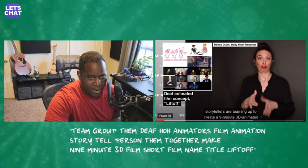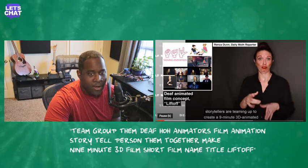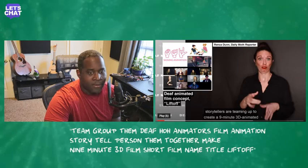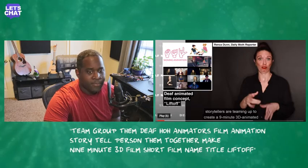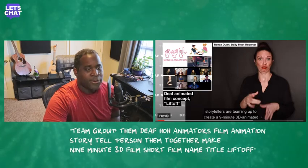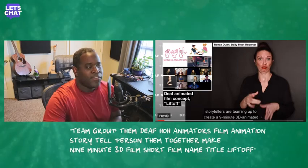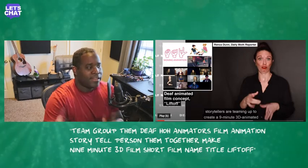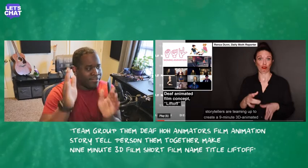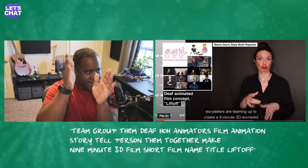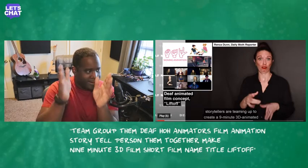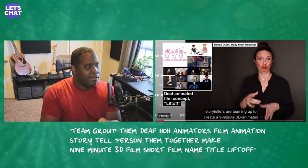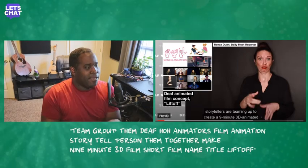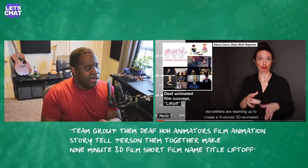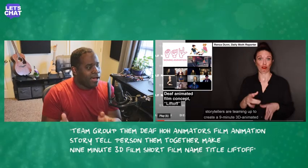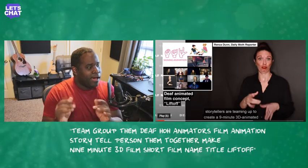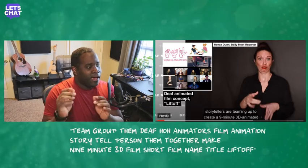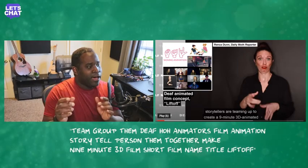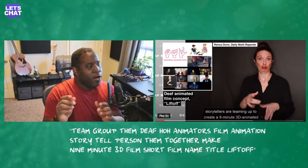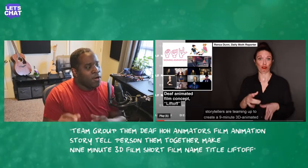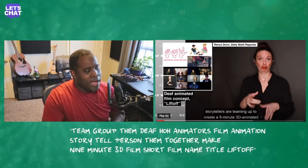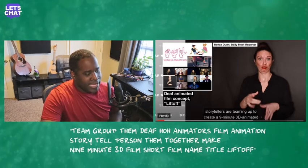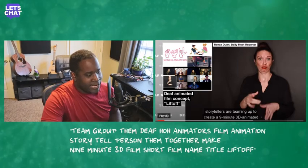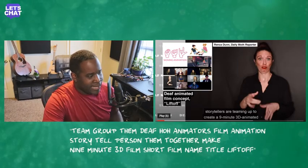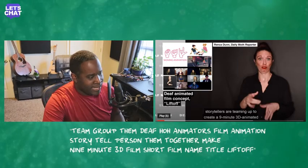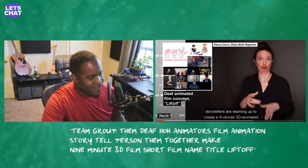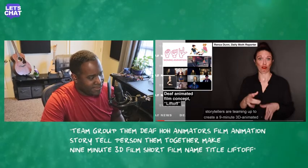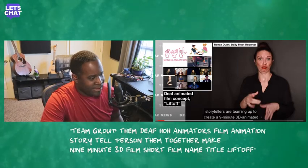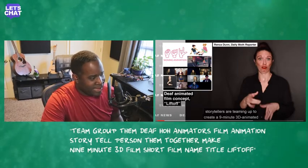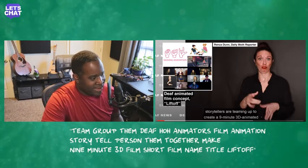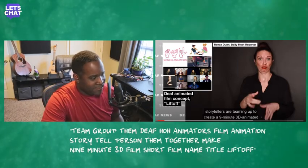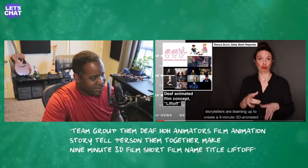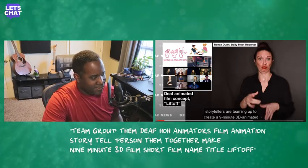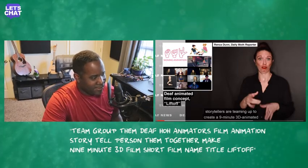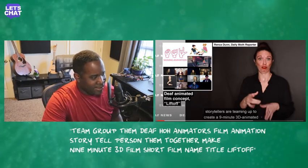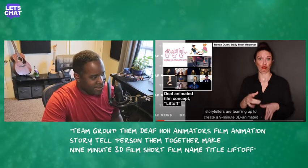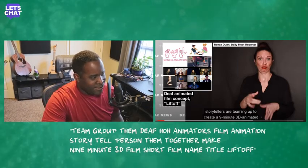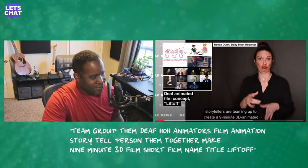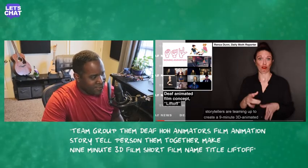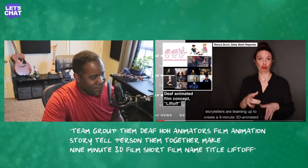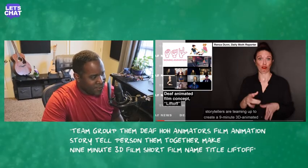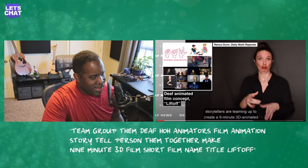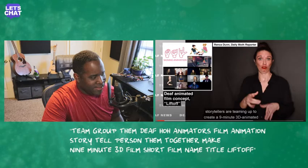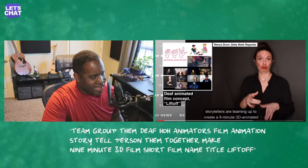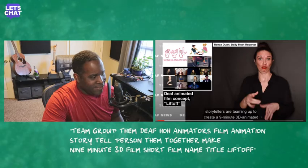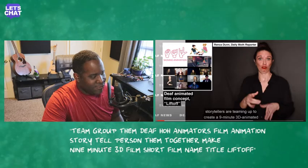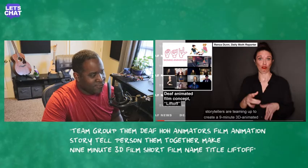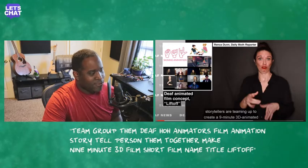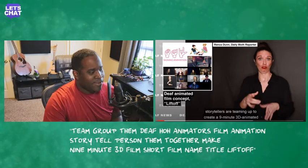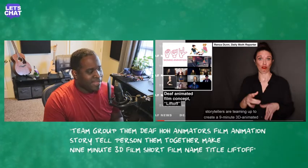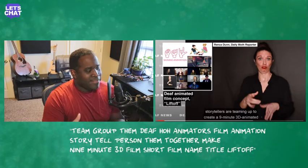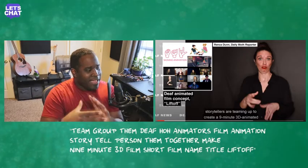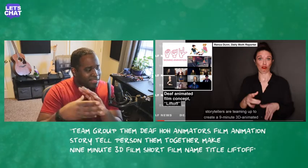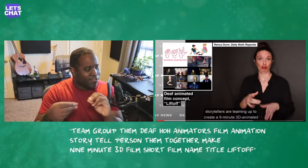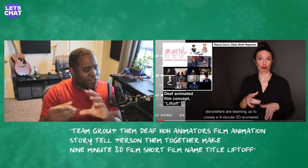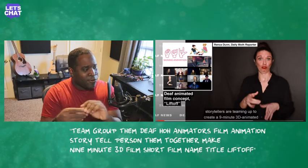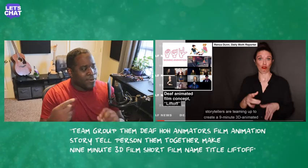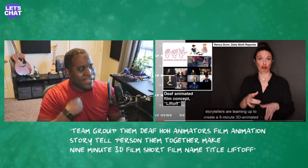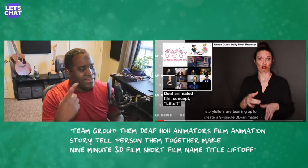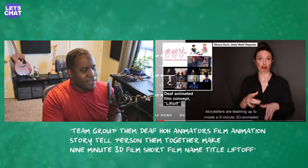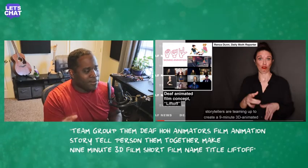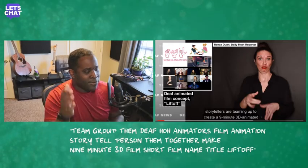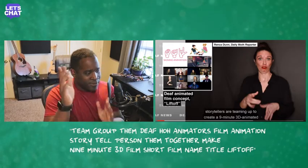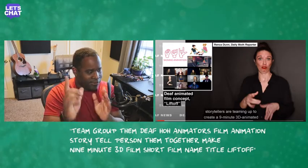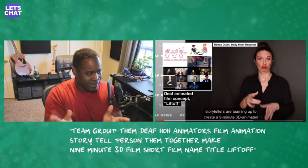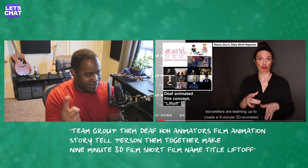tell. Oh, person as in, I get it. See, I got confused. So it's not